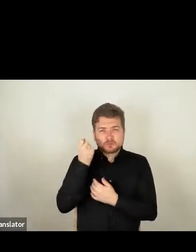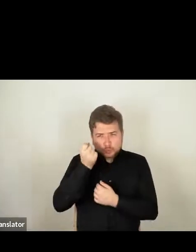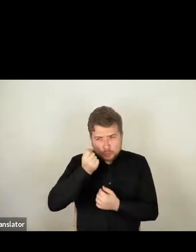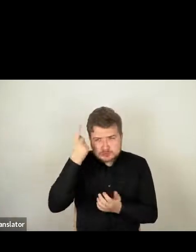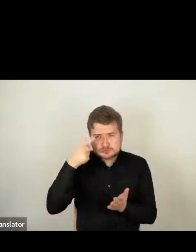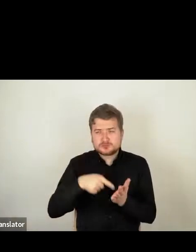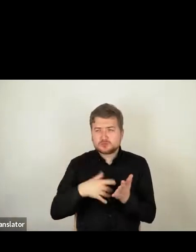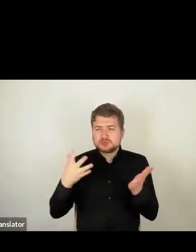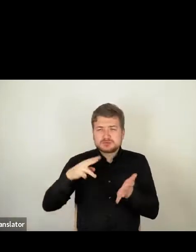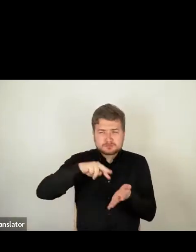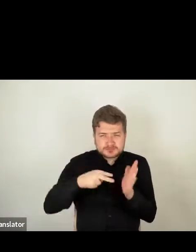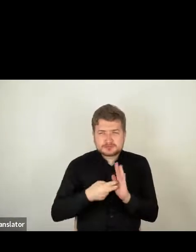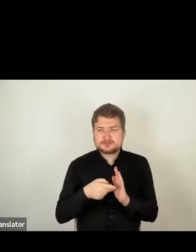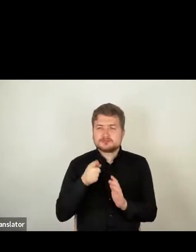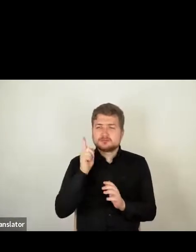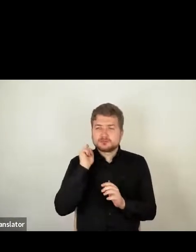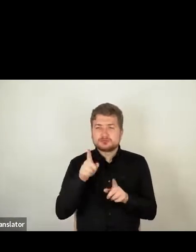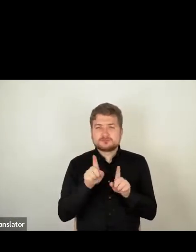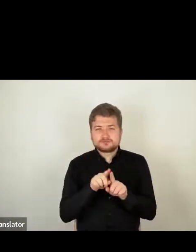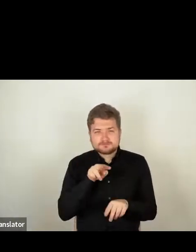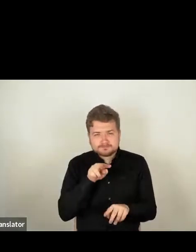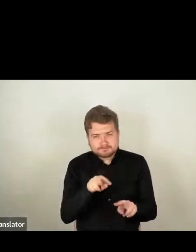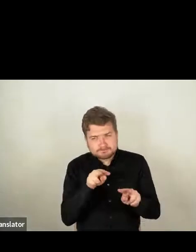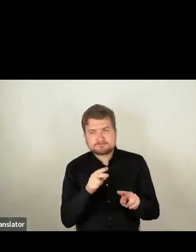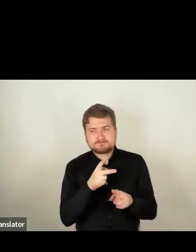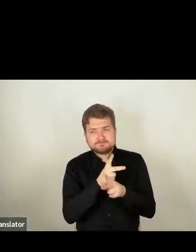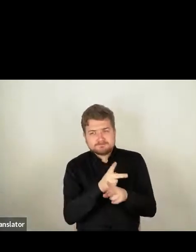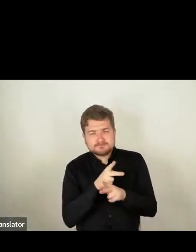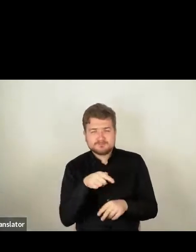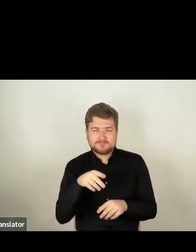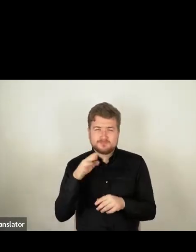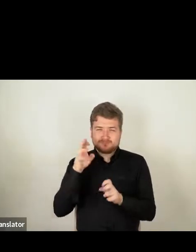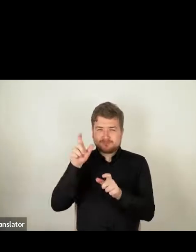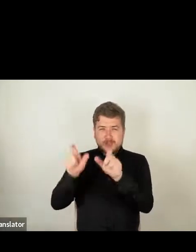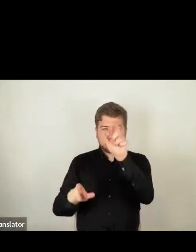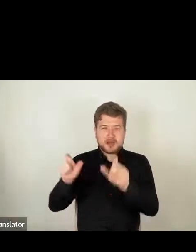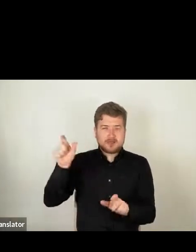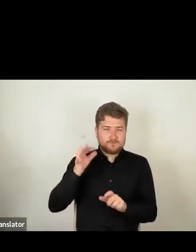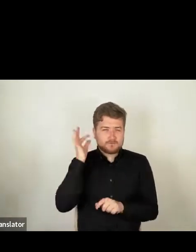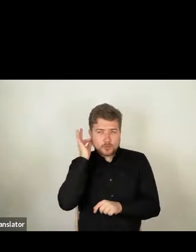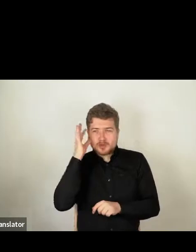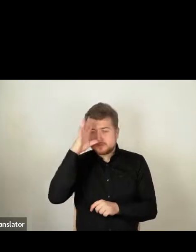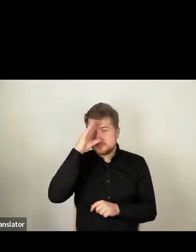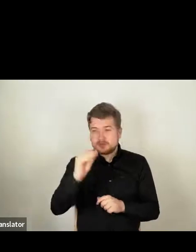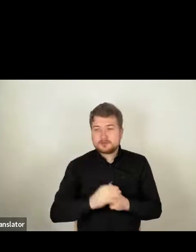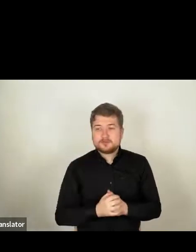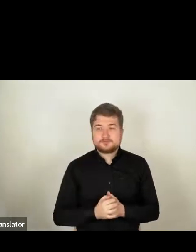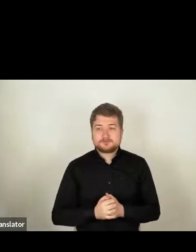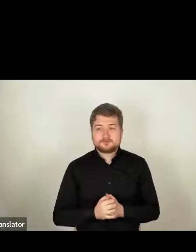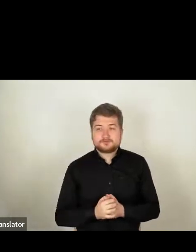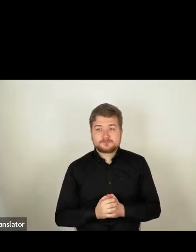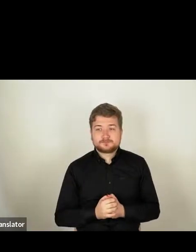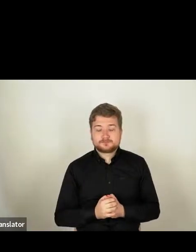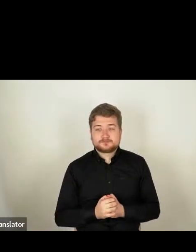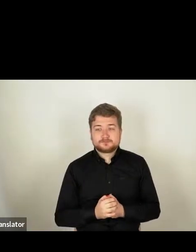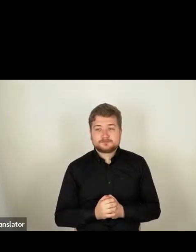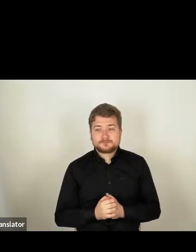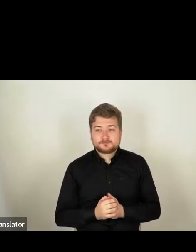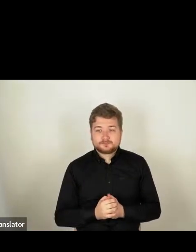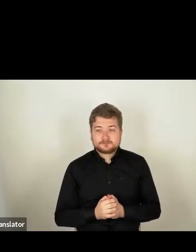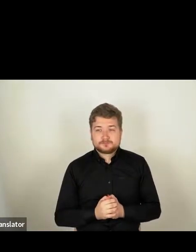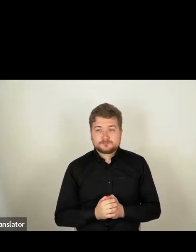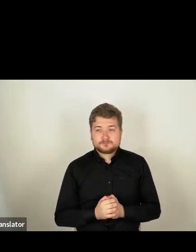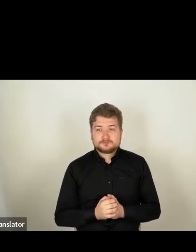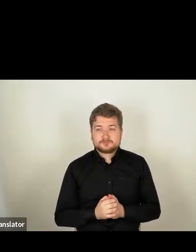what it means for parliaments when we say this is what gender sensitivity looks like. And if I could